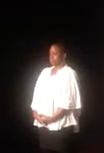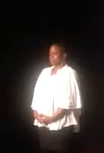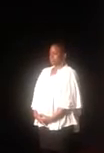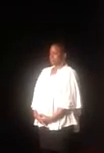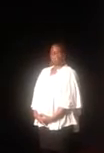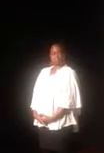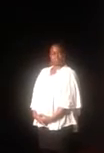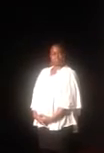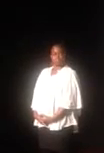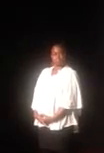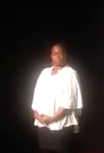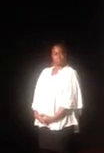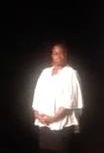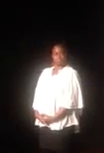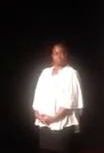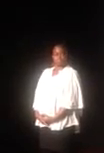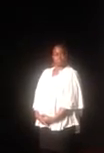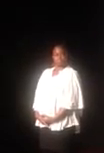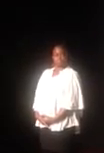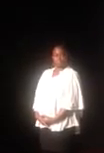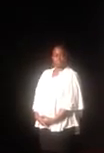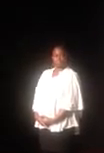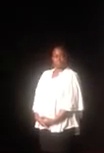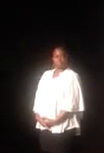Am Trayvon Martin.